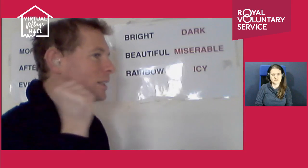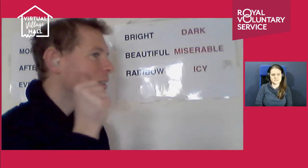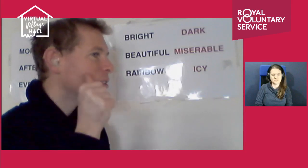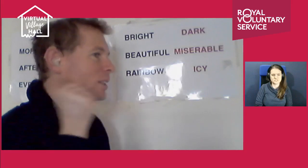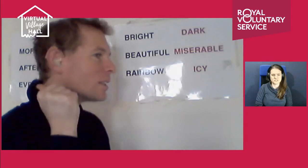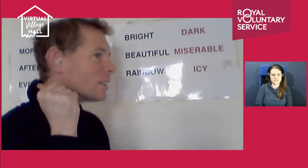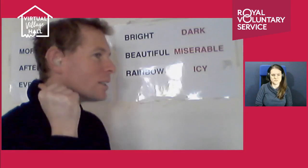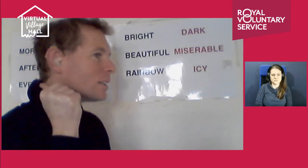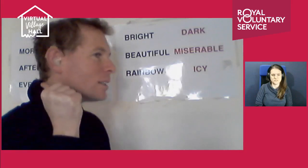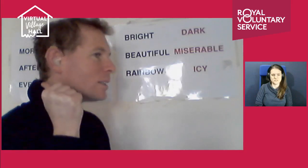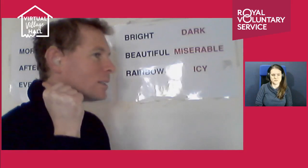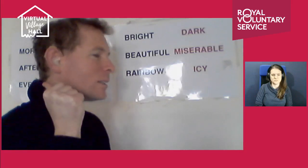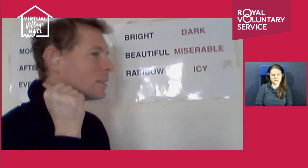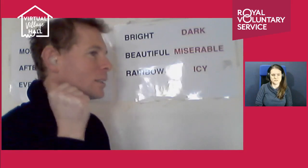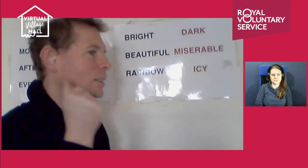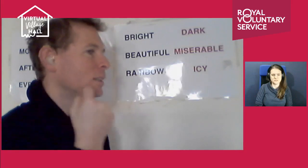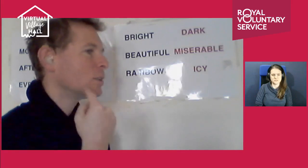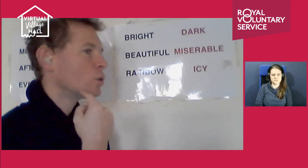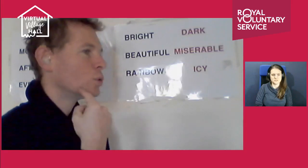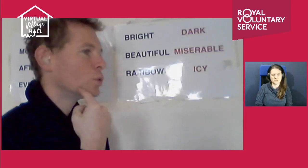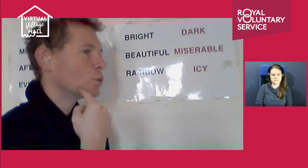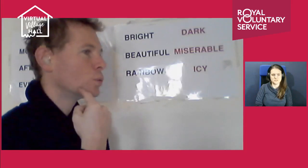So it's yesterday with the thumb,